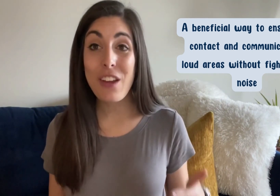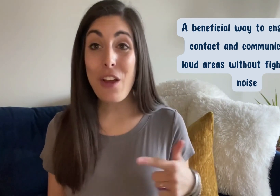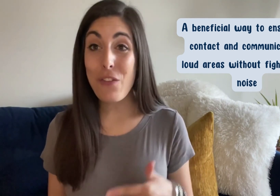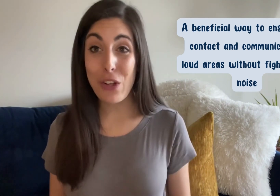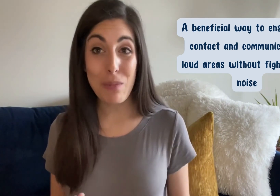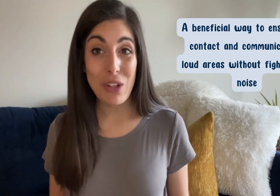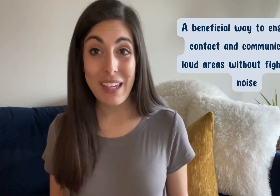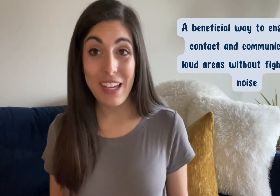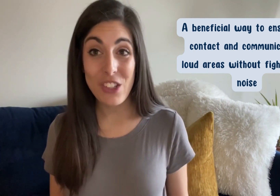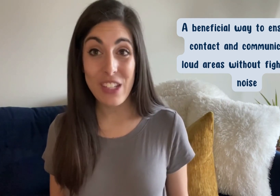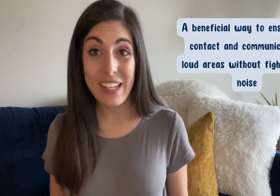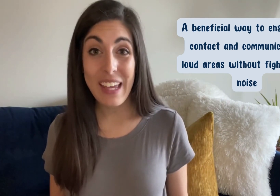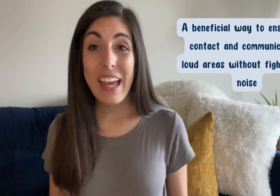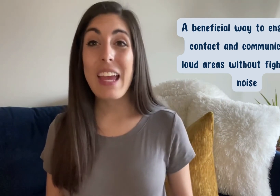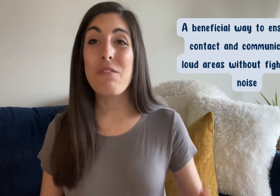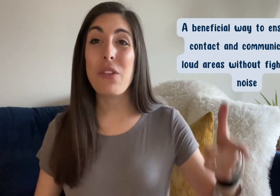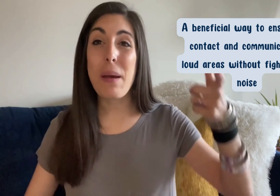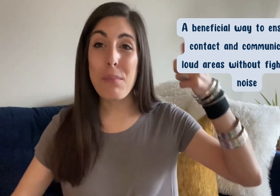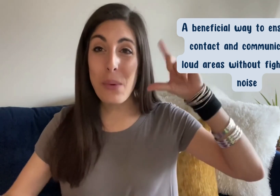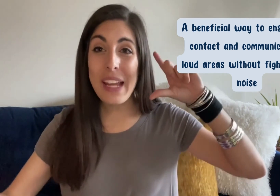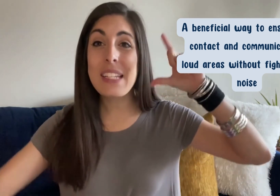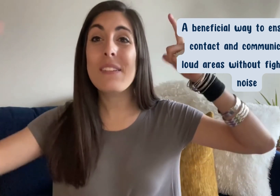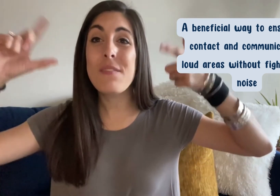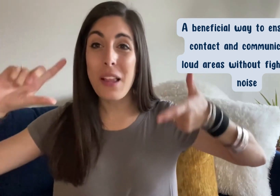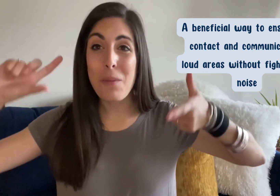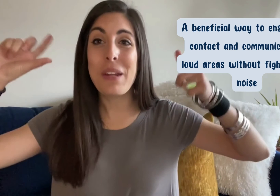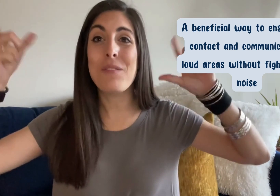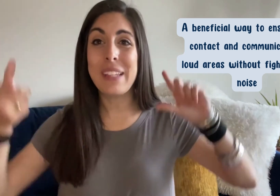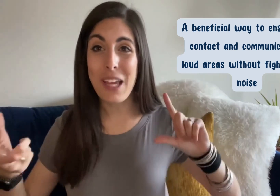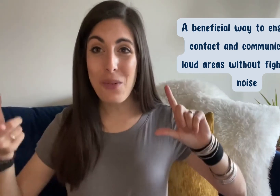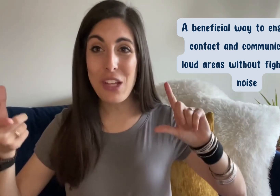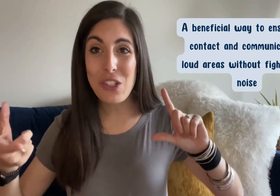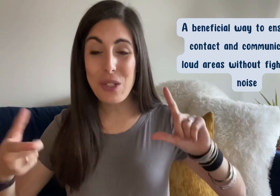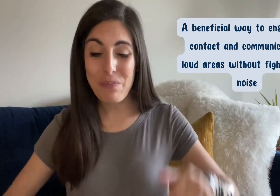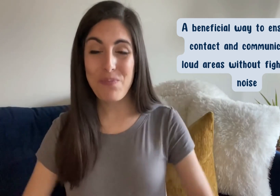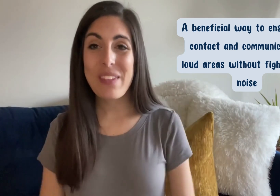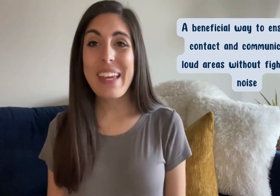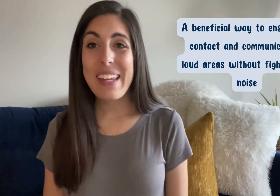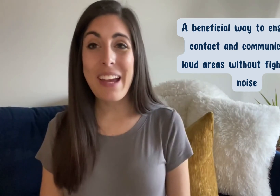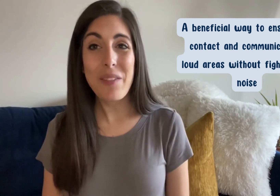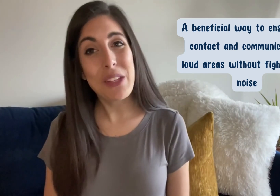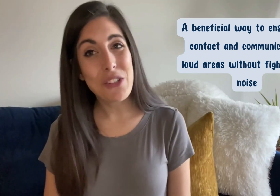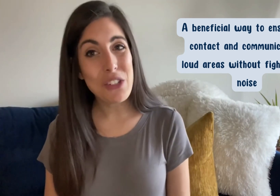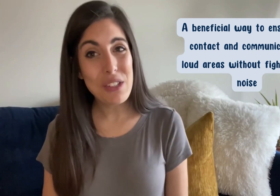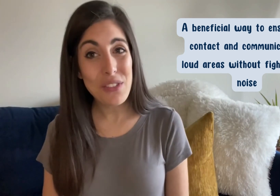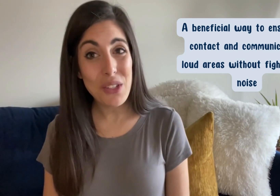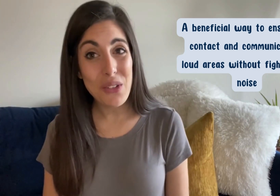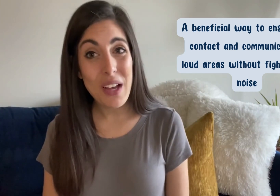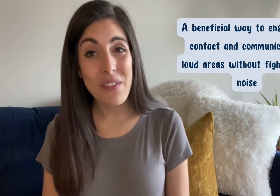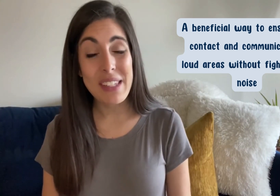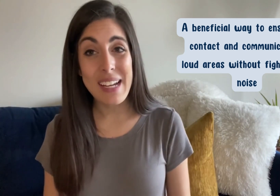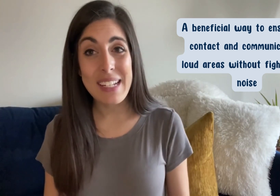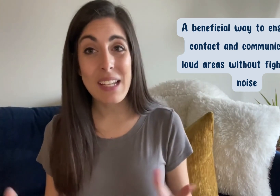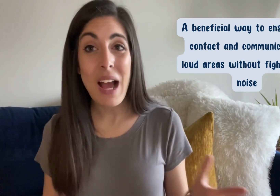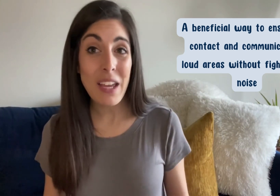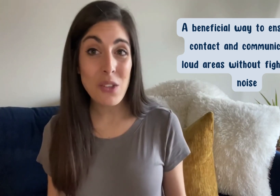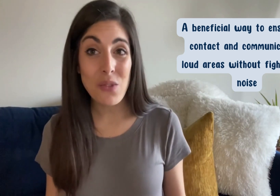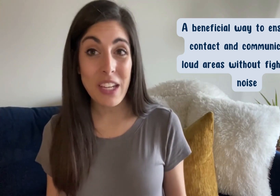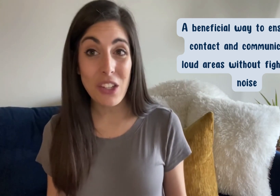for communication, and for that brain development of language. Now, these are just a few of the signs that I use